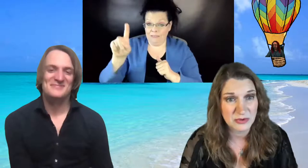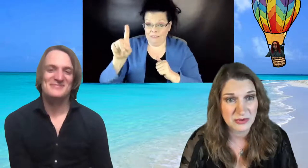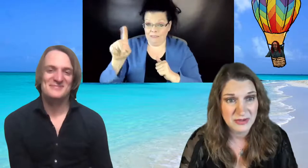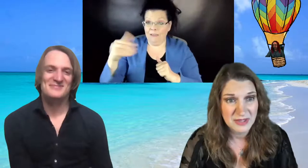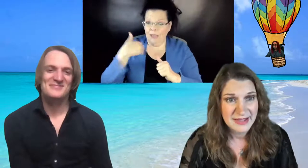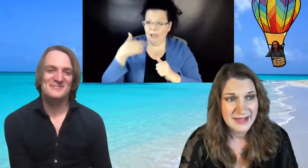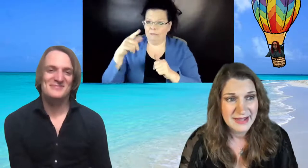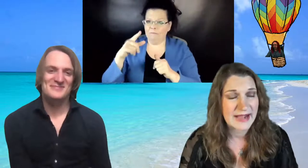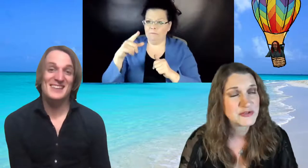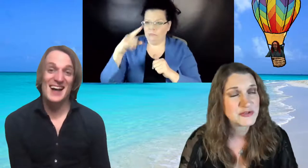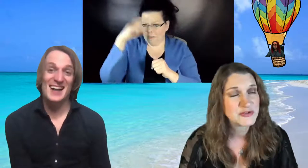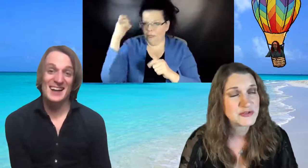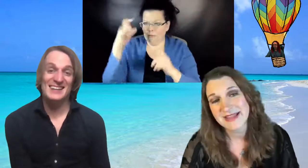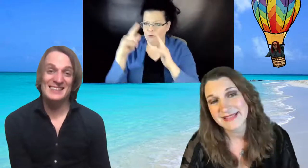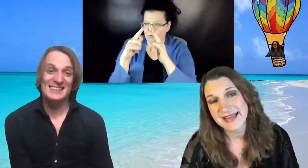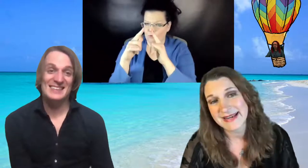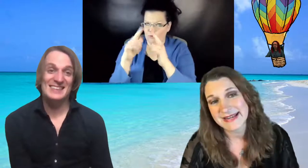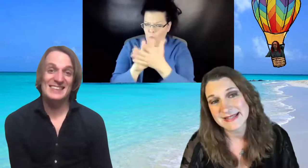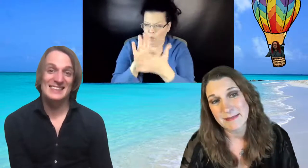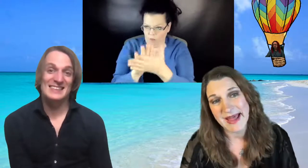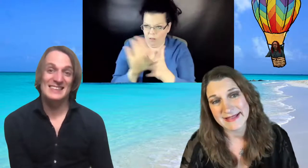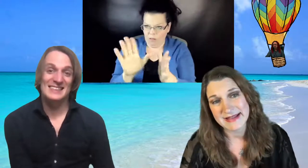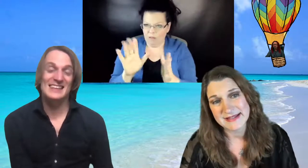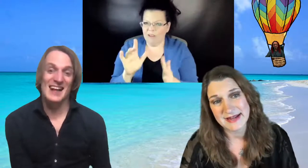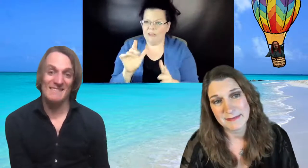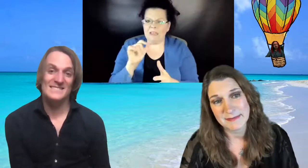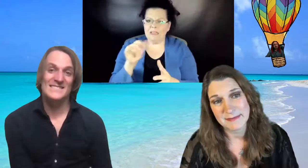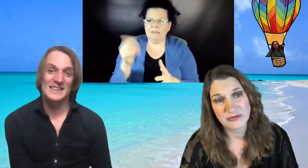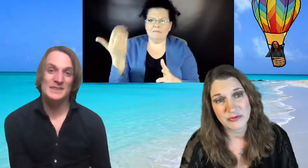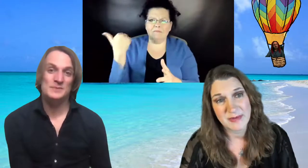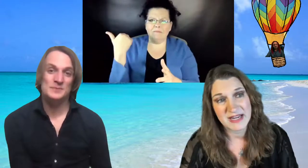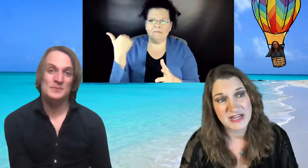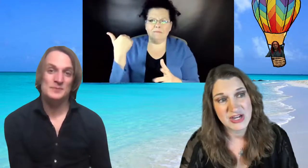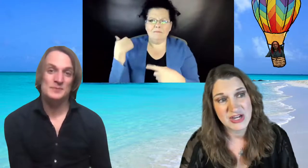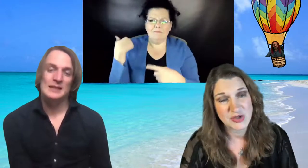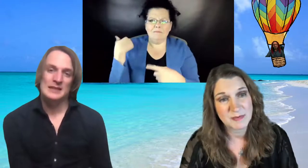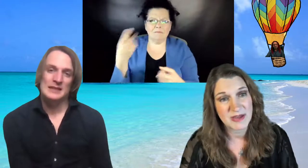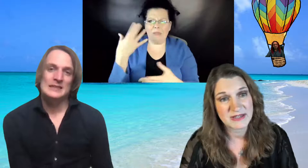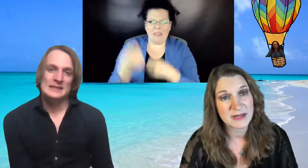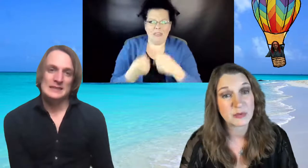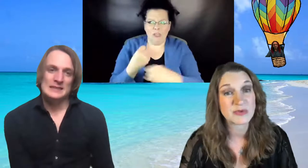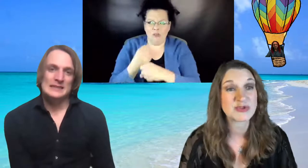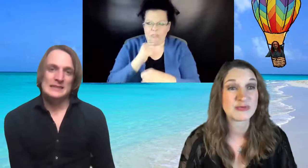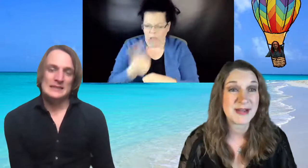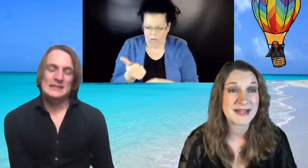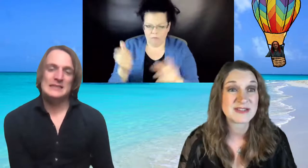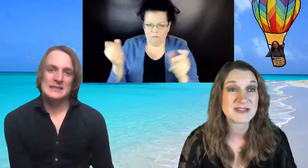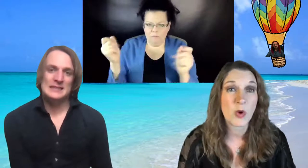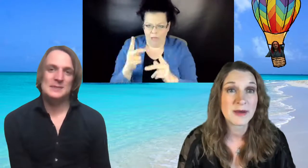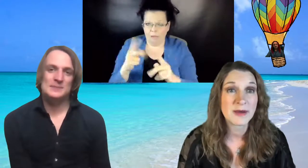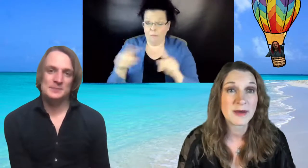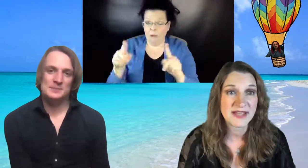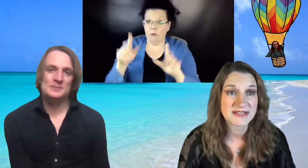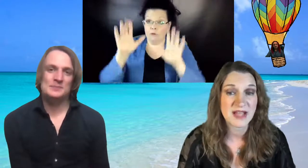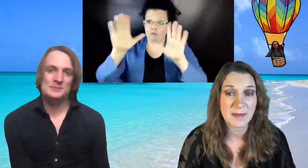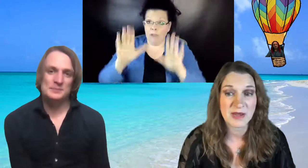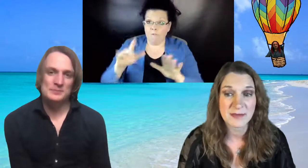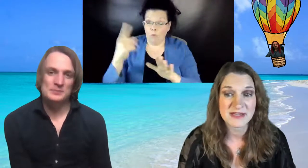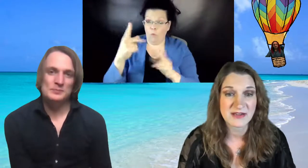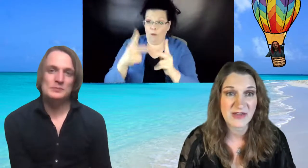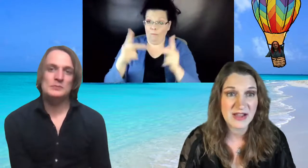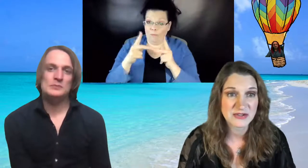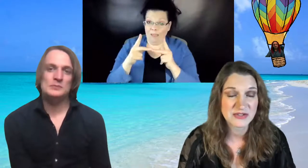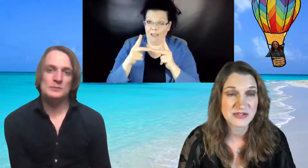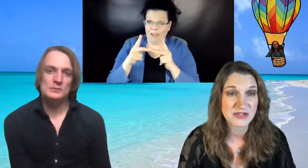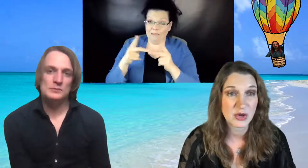summer school. And I don't think that is back. That has not been on for many years, but it was great as the one place up and